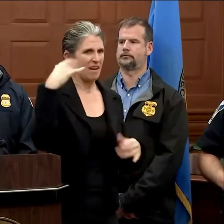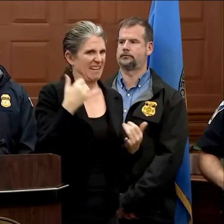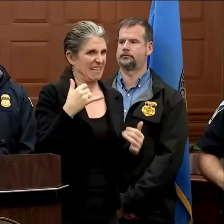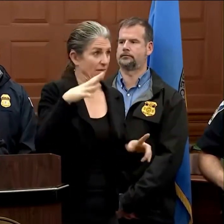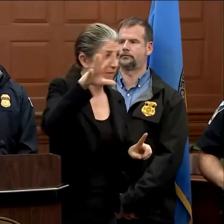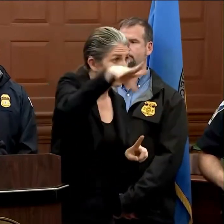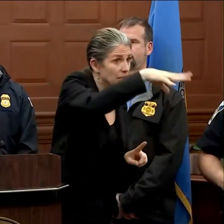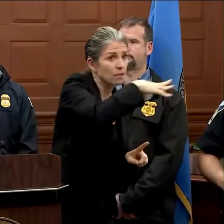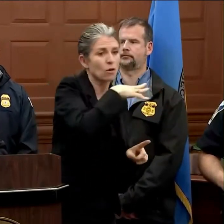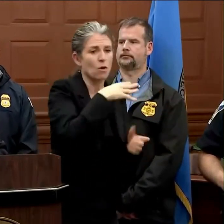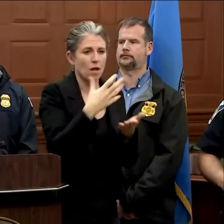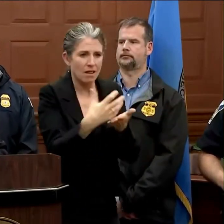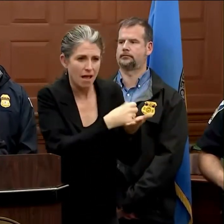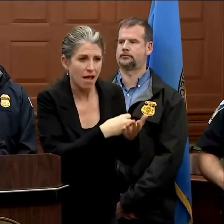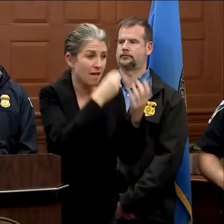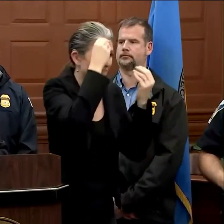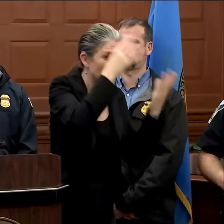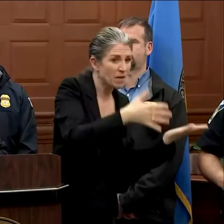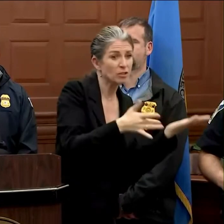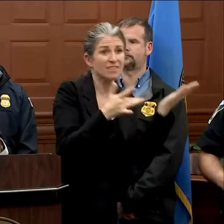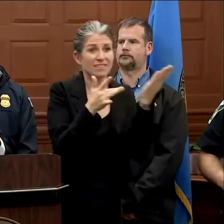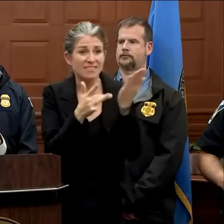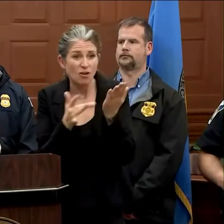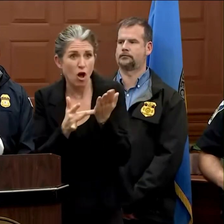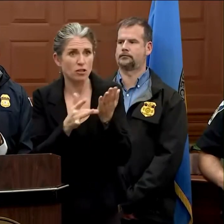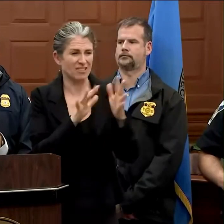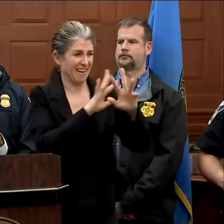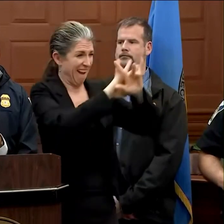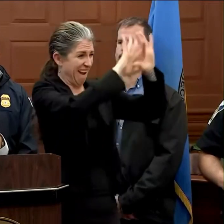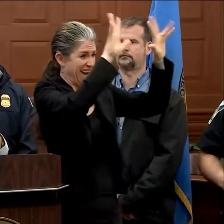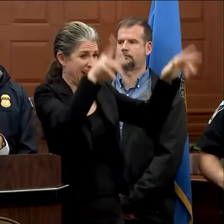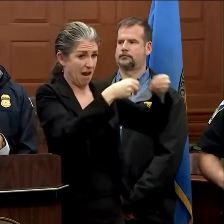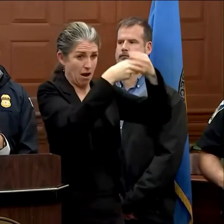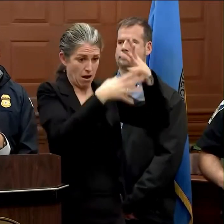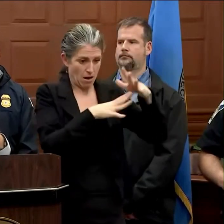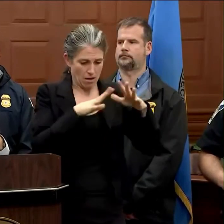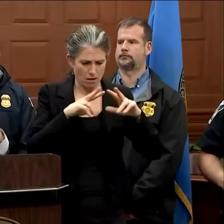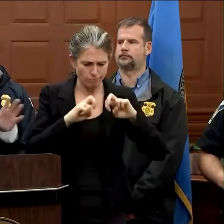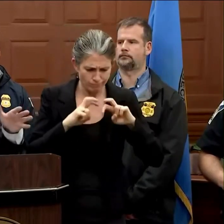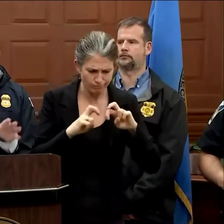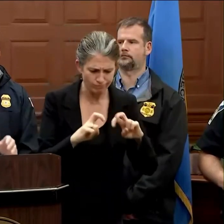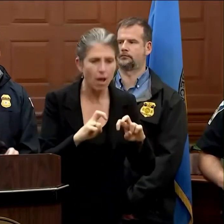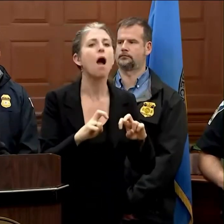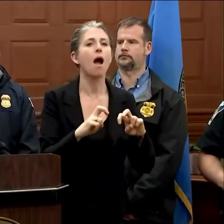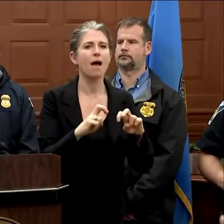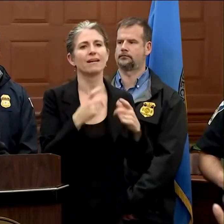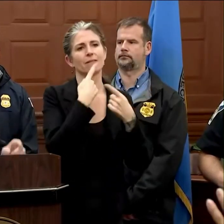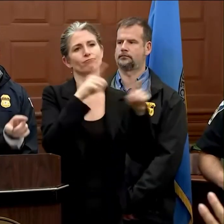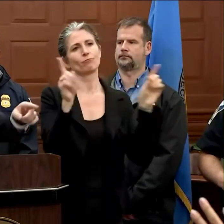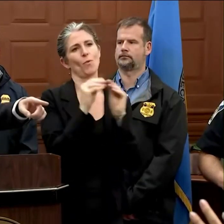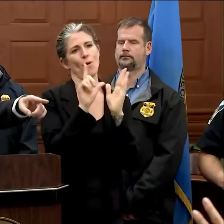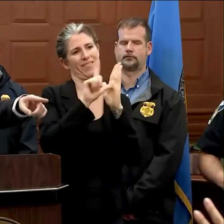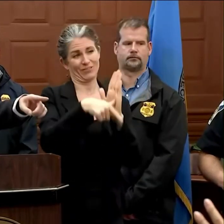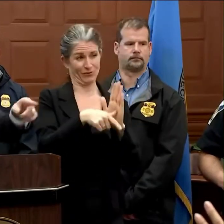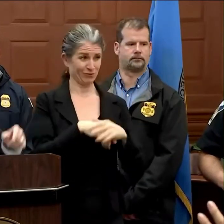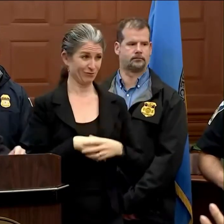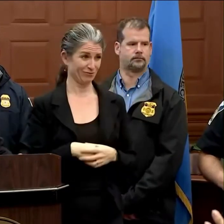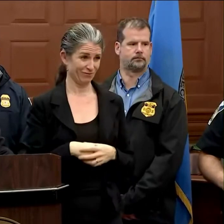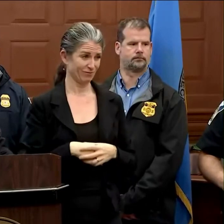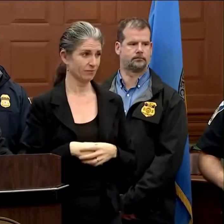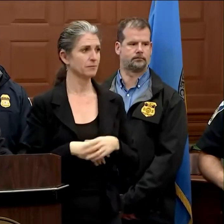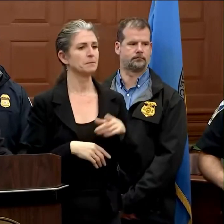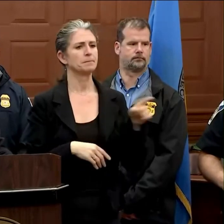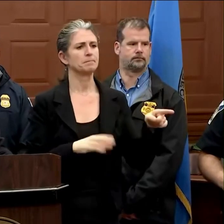various pieces of technology that are in play here, in hopes that that gives us some additional information around some of the things that you're going to be concerned about. Yes,